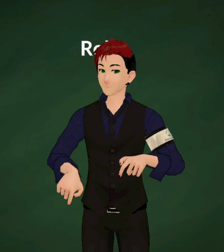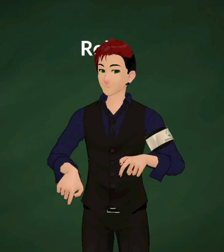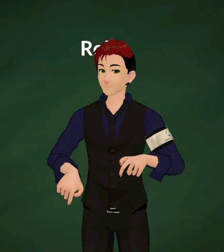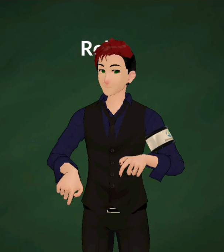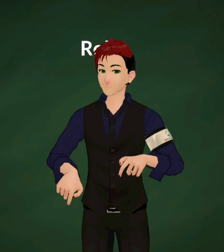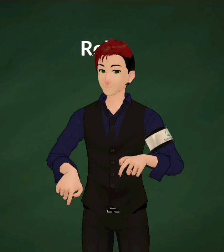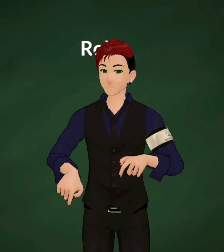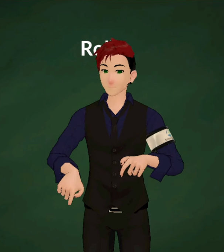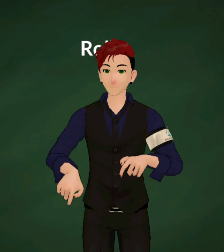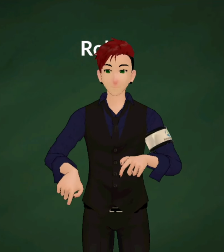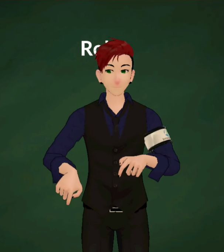Coals.